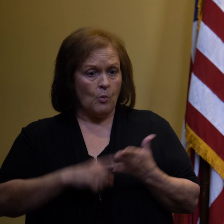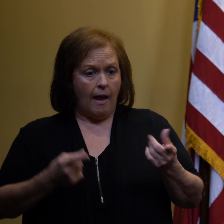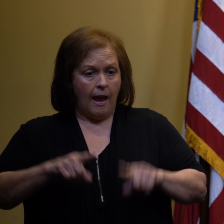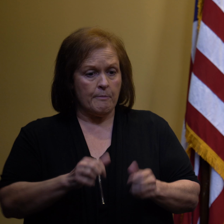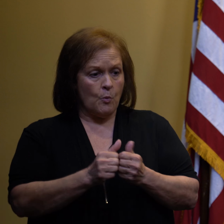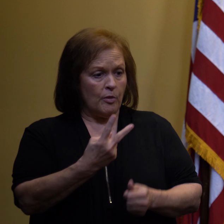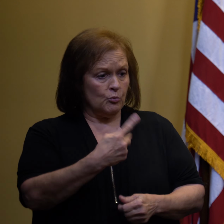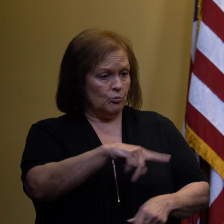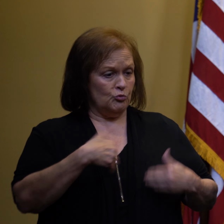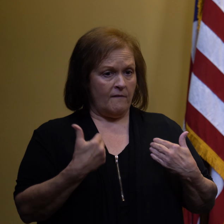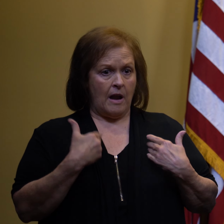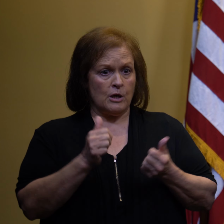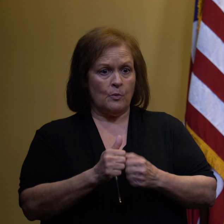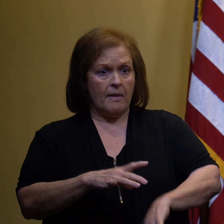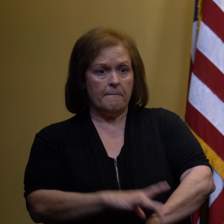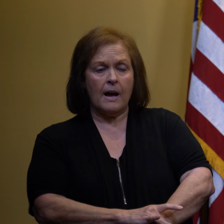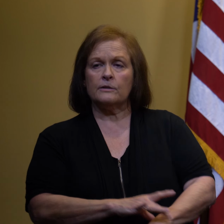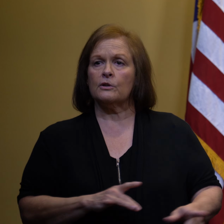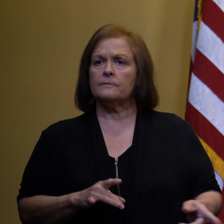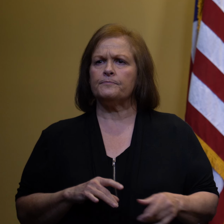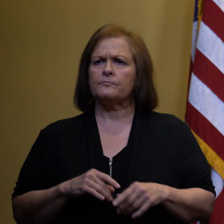week. Quick question: